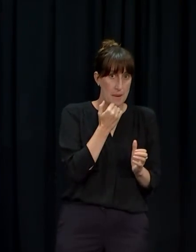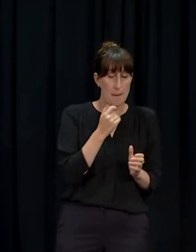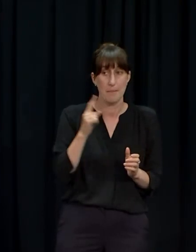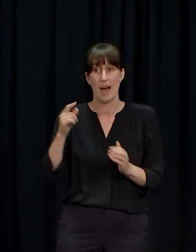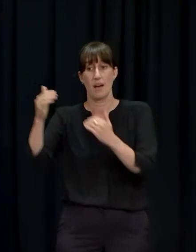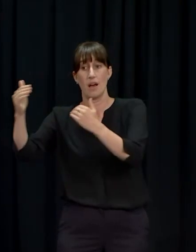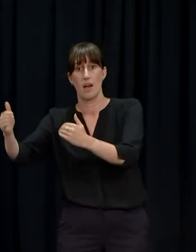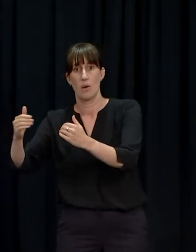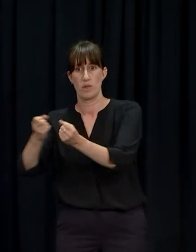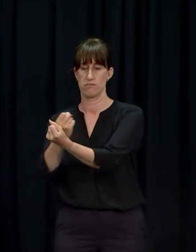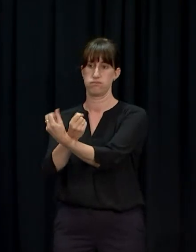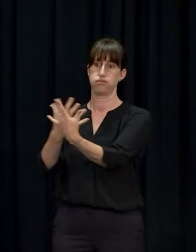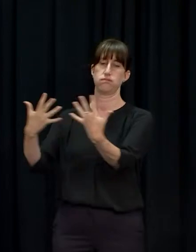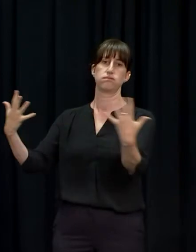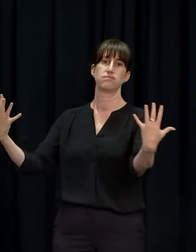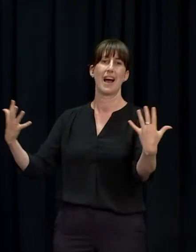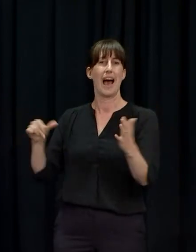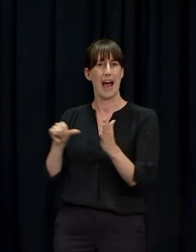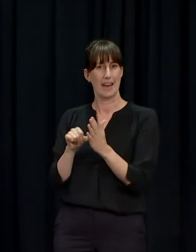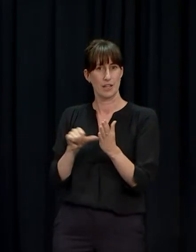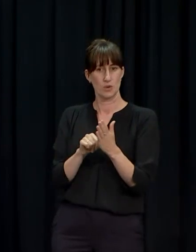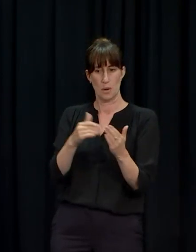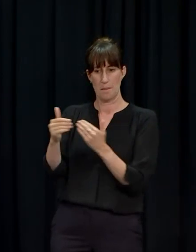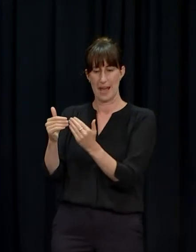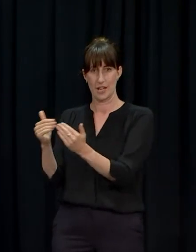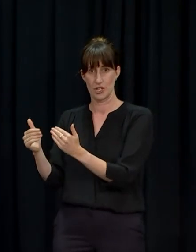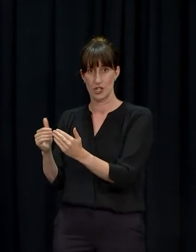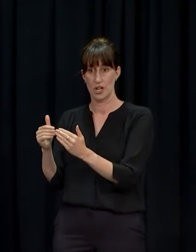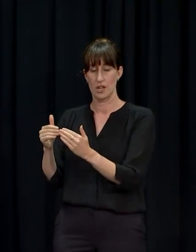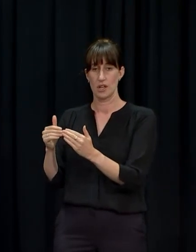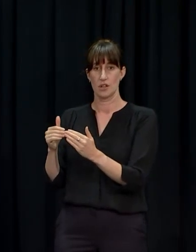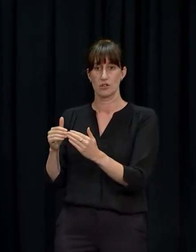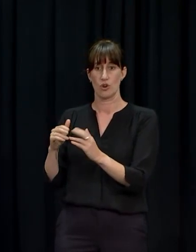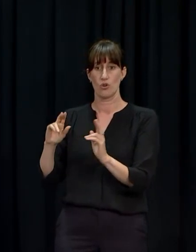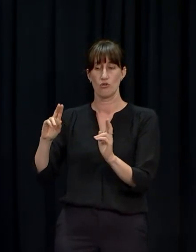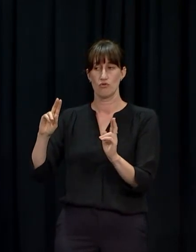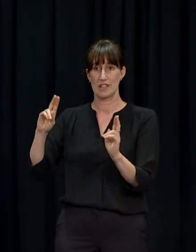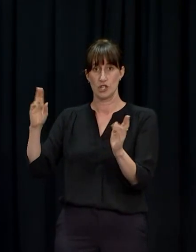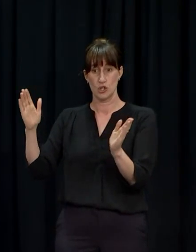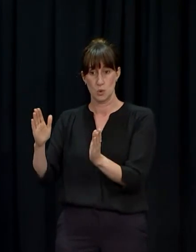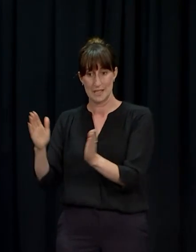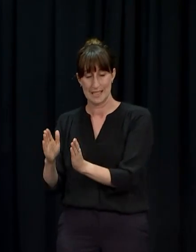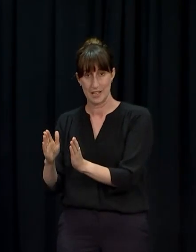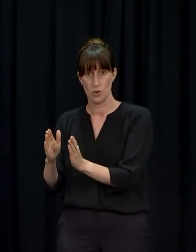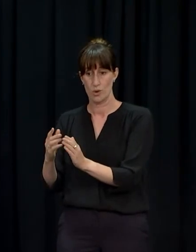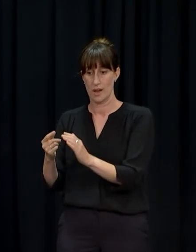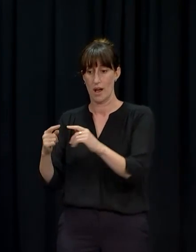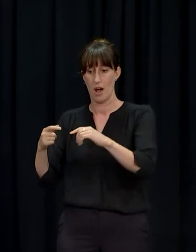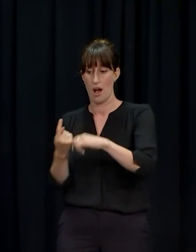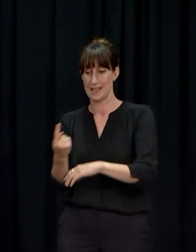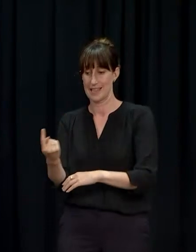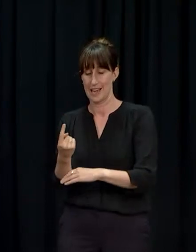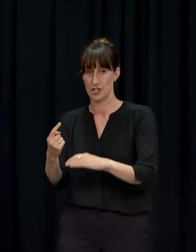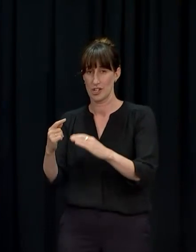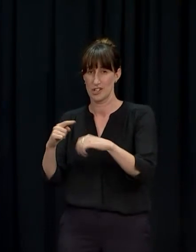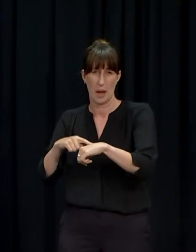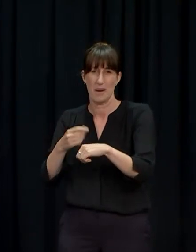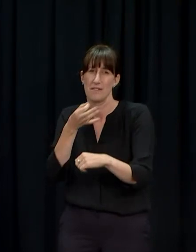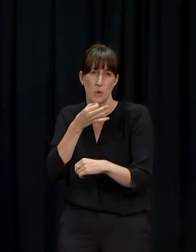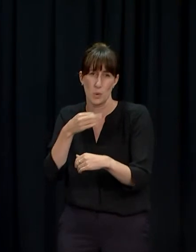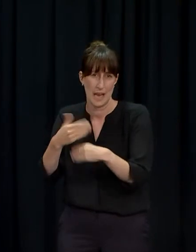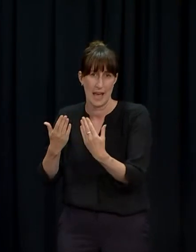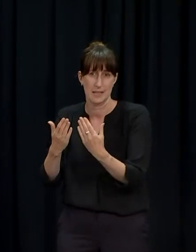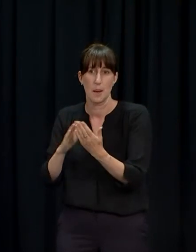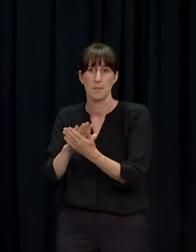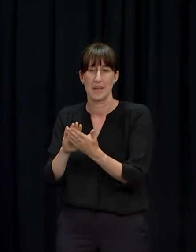that by reducing the contact isolation and case isolation period by a few days, we know we only miss